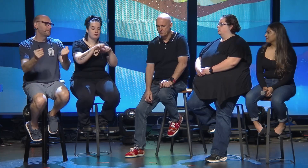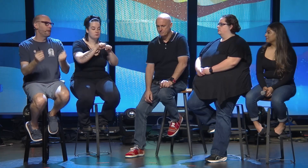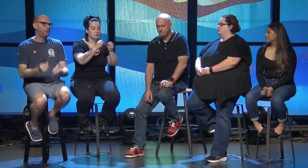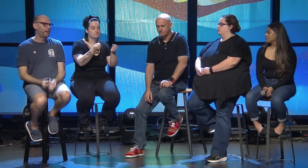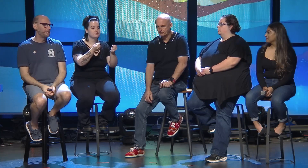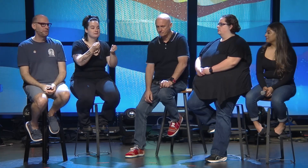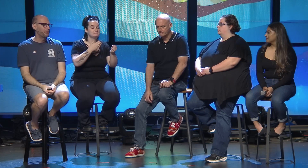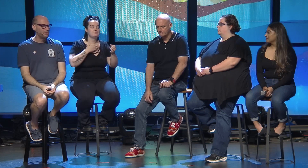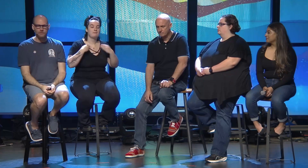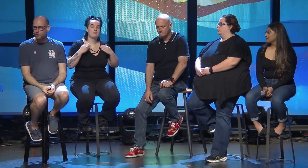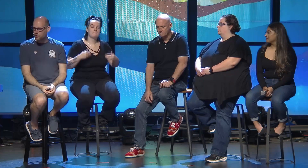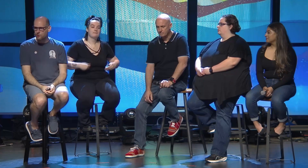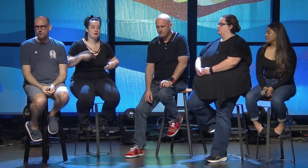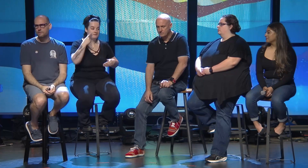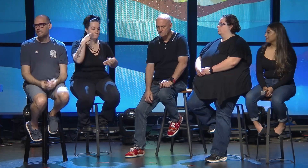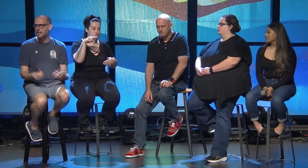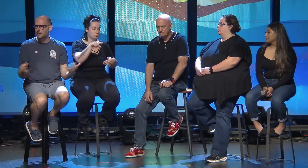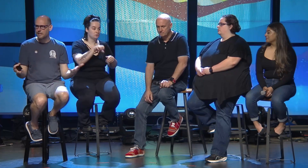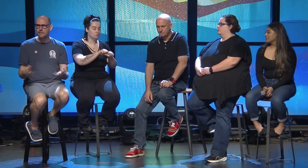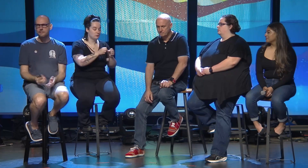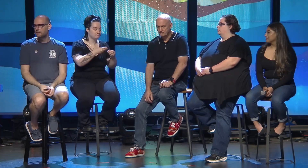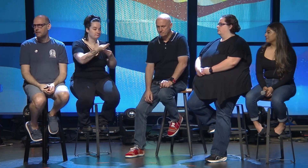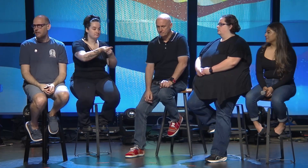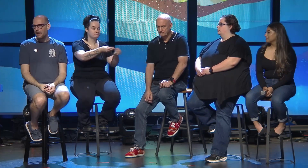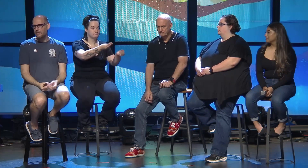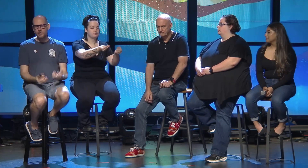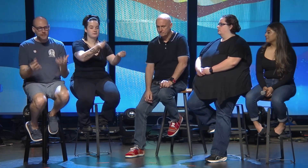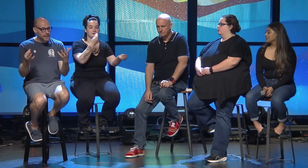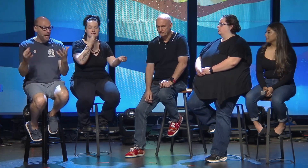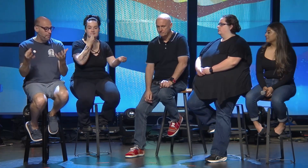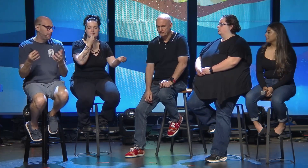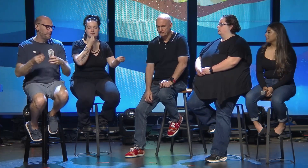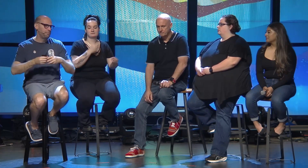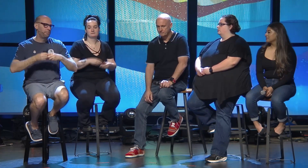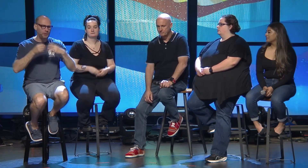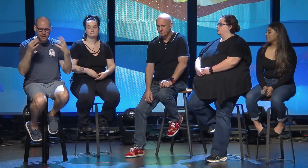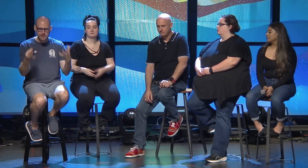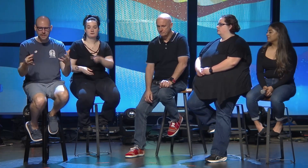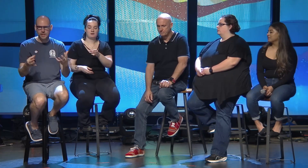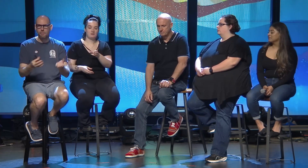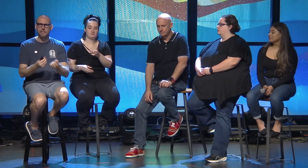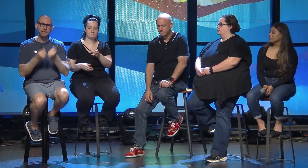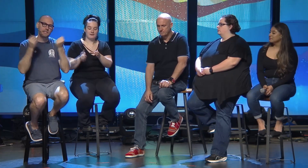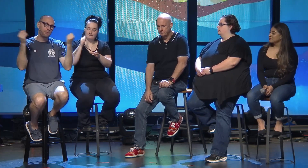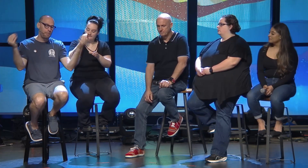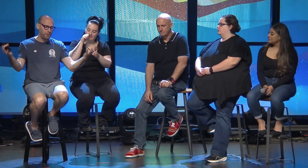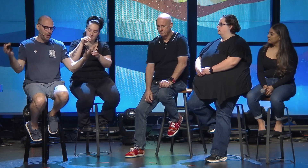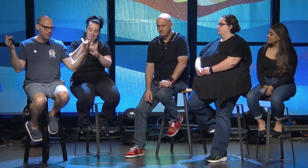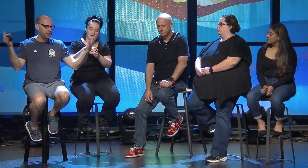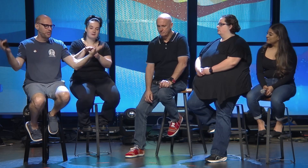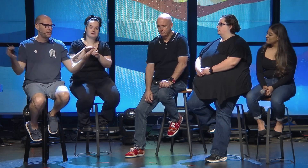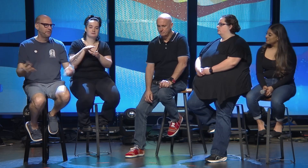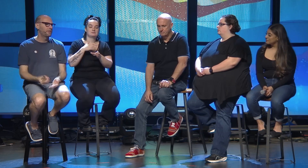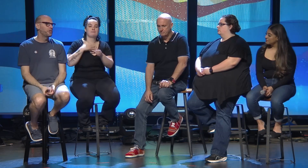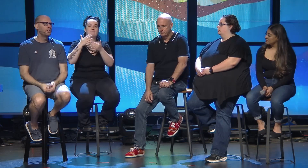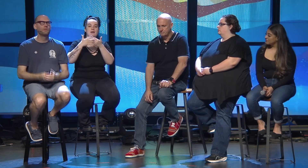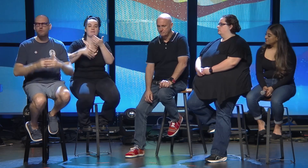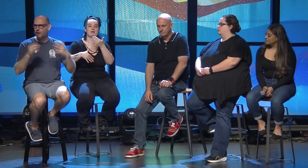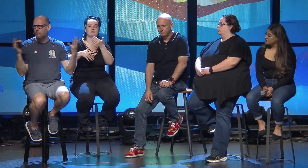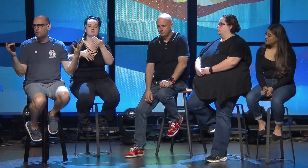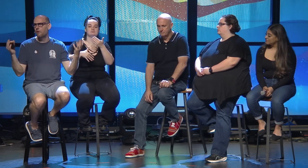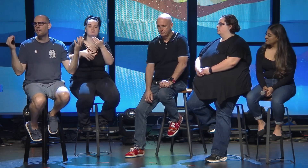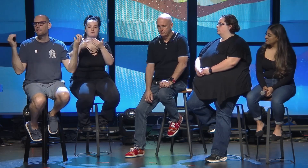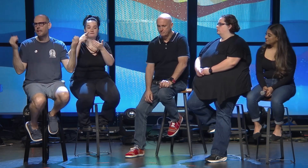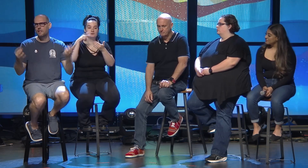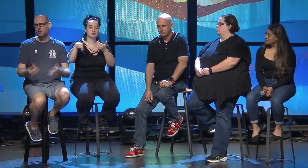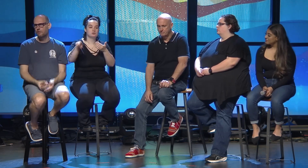he said, "This is my body that's broken for you. Take and eat." And he took a cup and he blessed the cup and he said, "This is my blood which is shed for you and